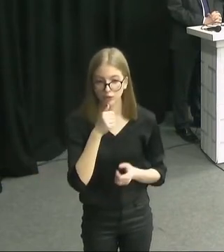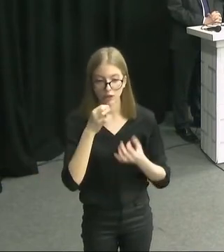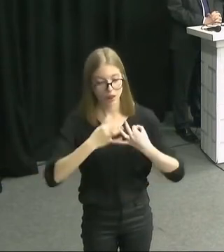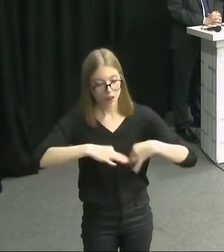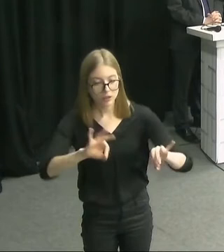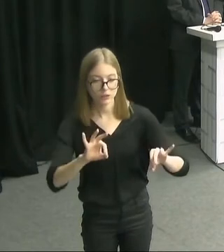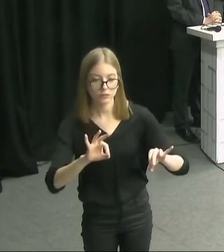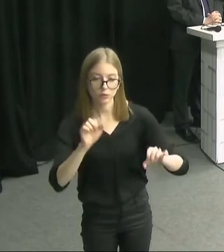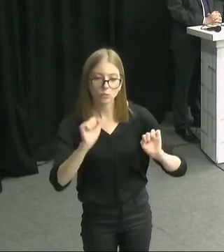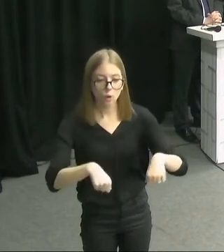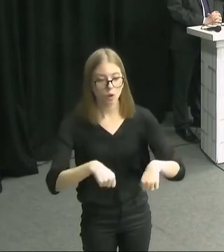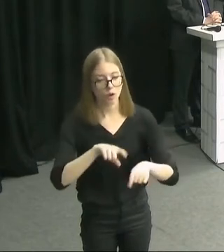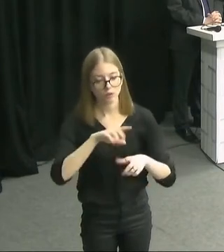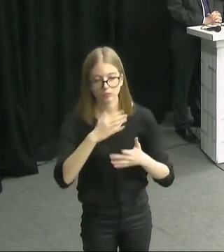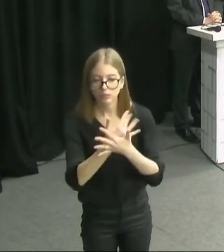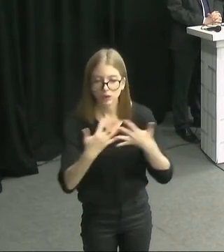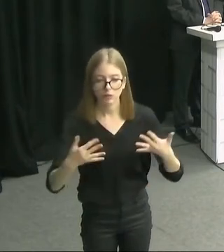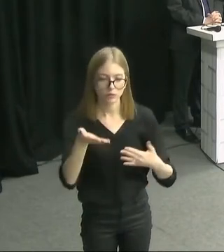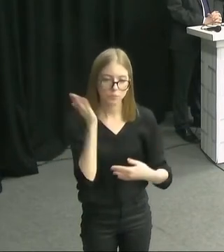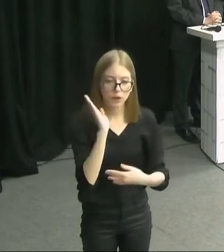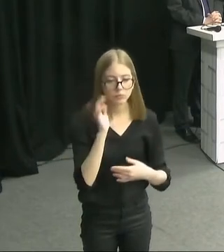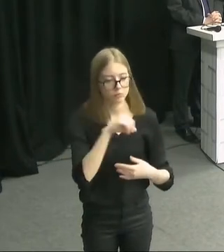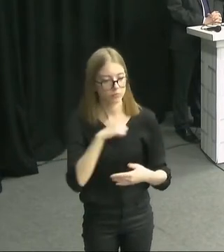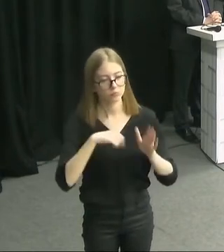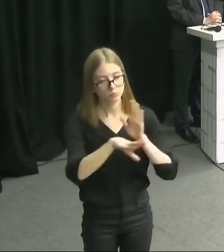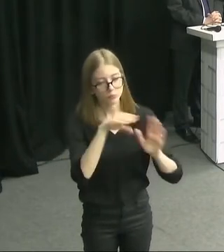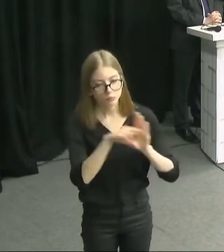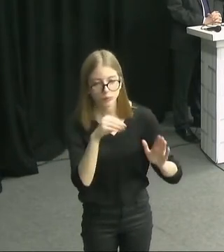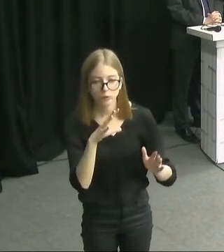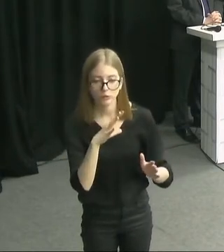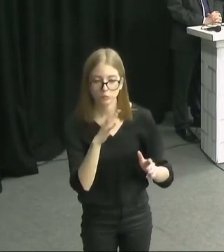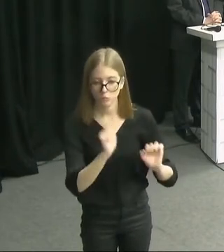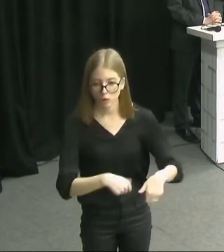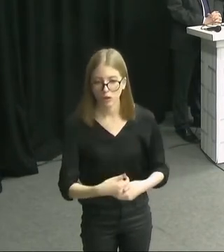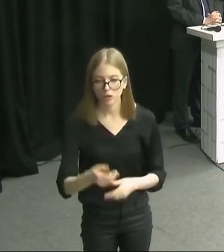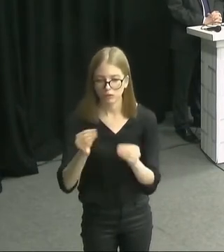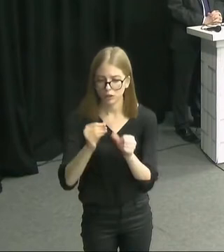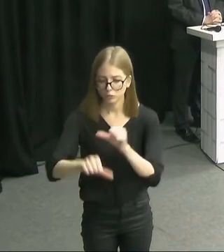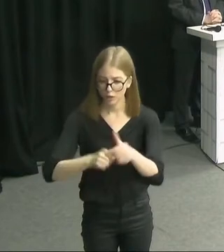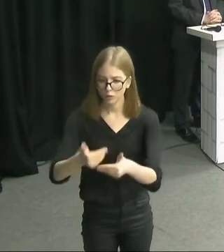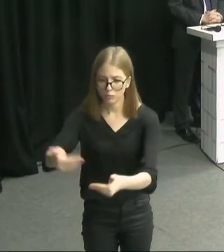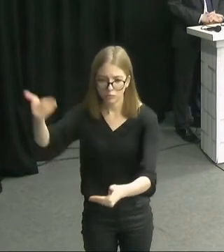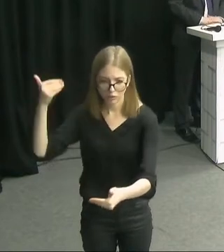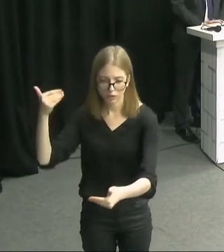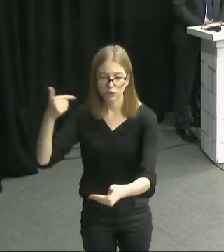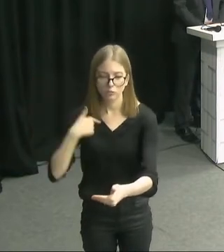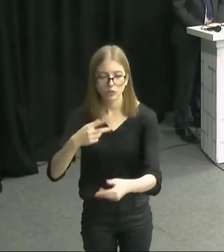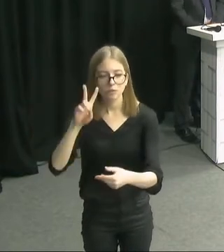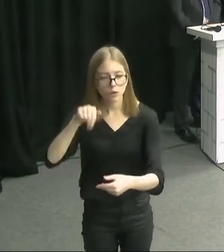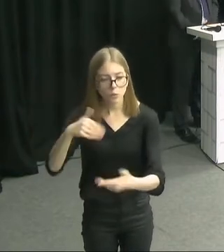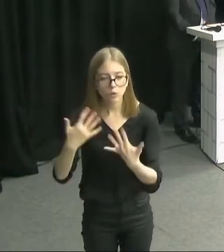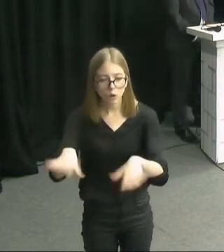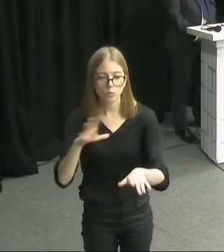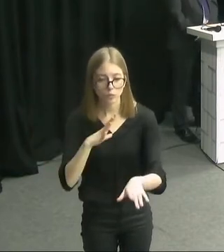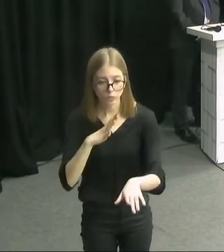of courses. Well, when I started studies at university, we already asked for that 30 years ago, but the system is